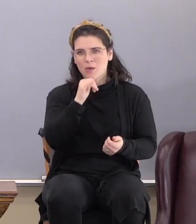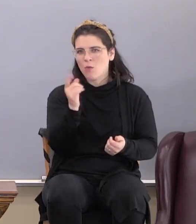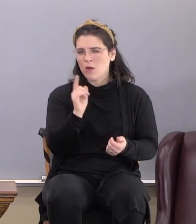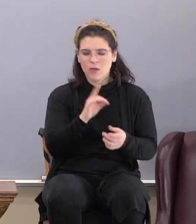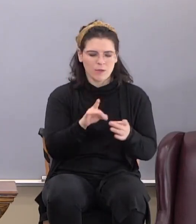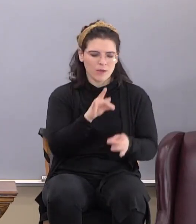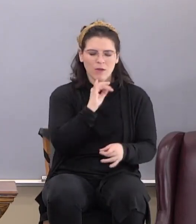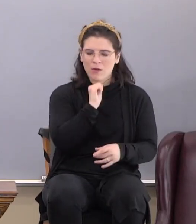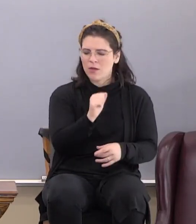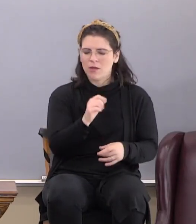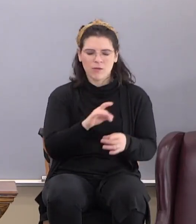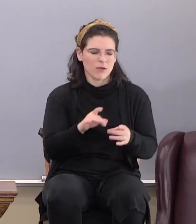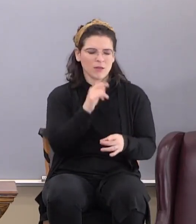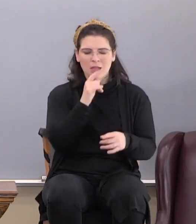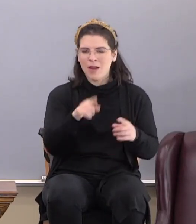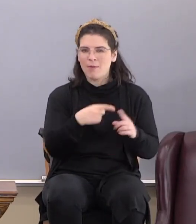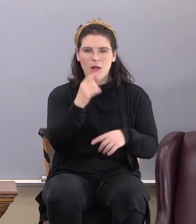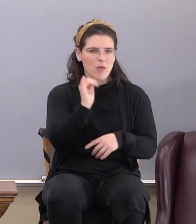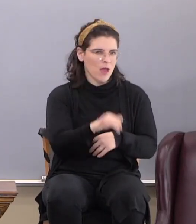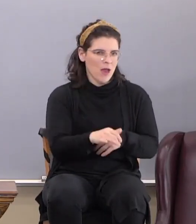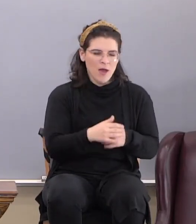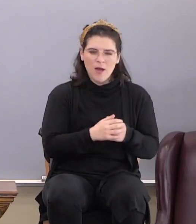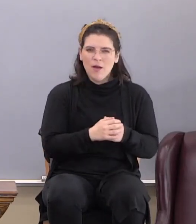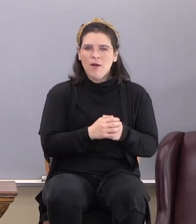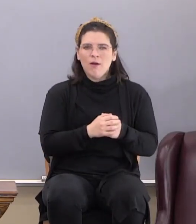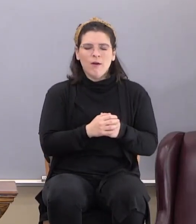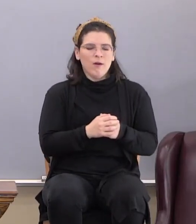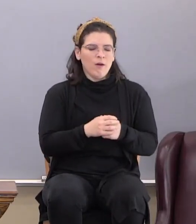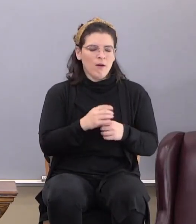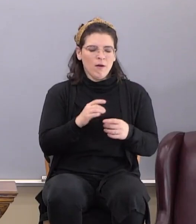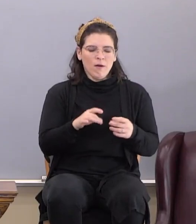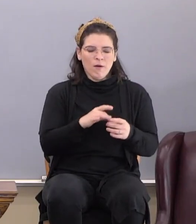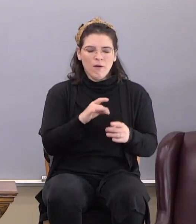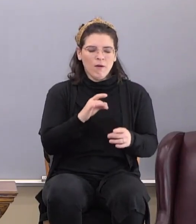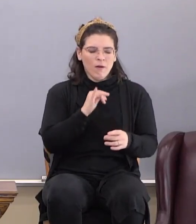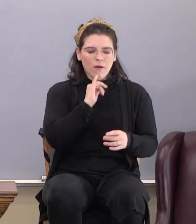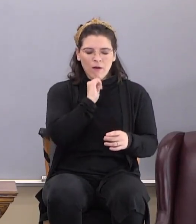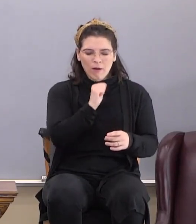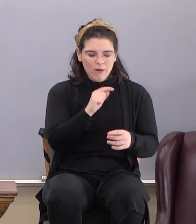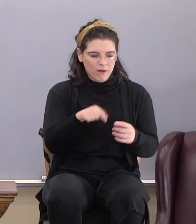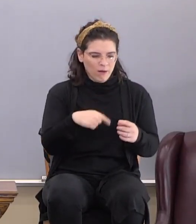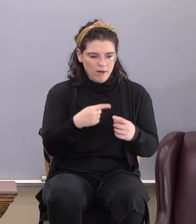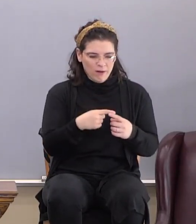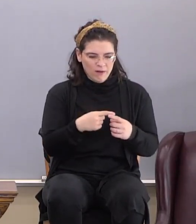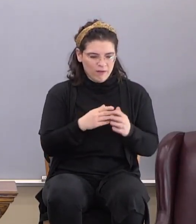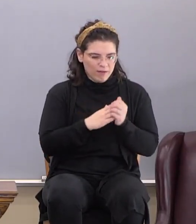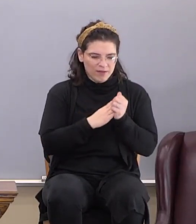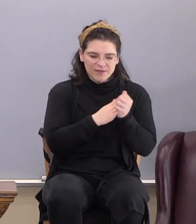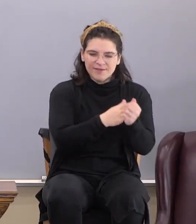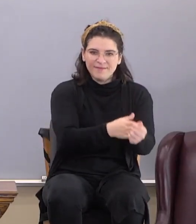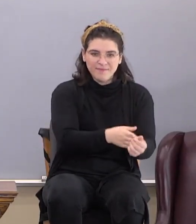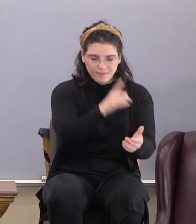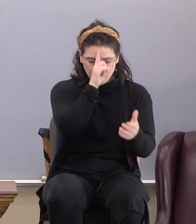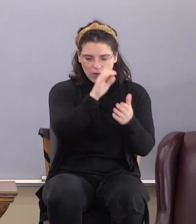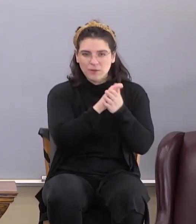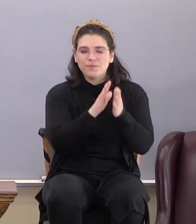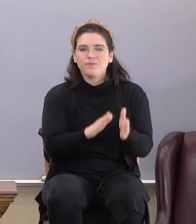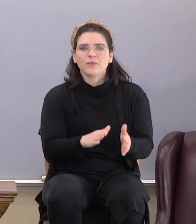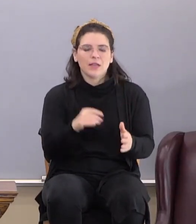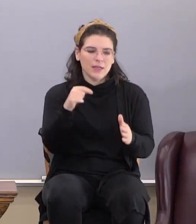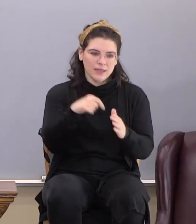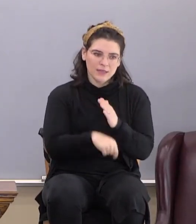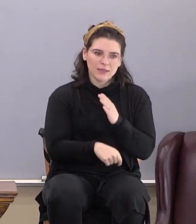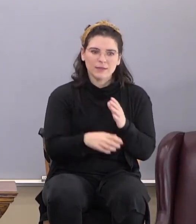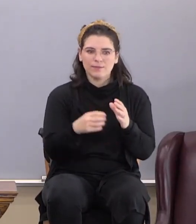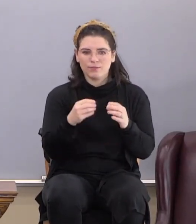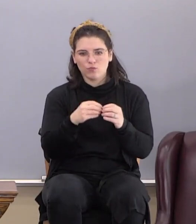is. The Spirit's not about all that. The Spirit is all about leading the believer to this deep,